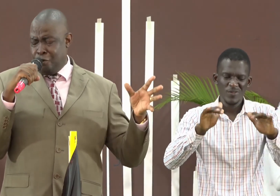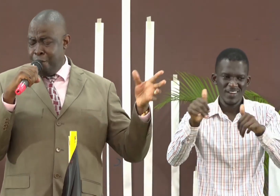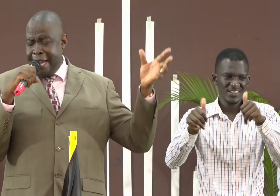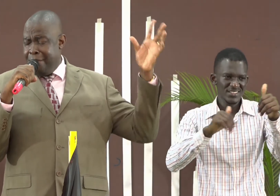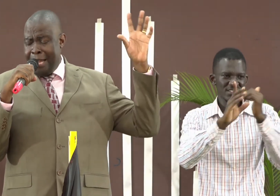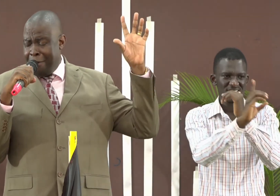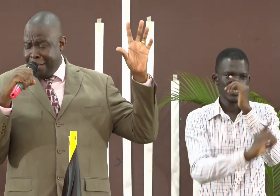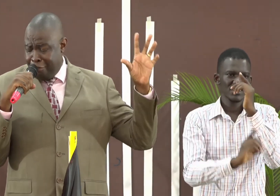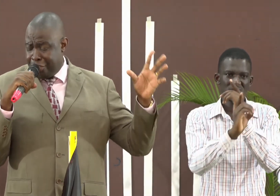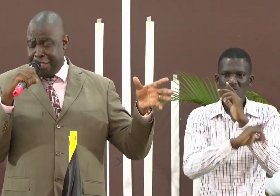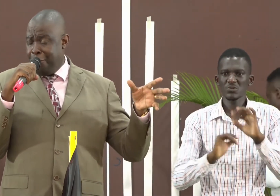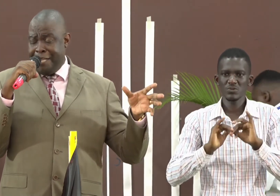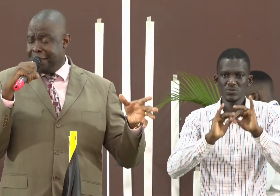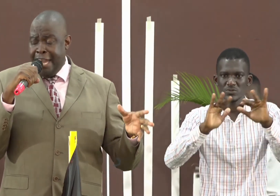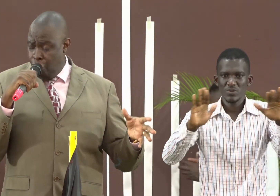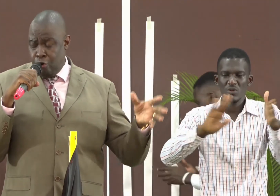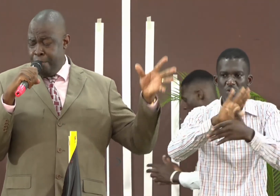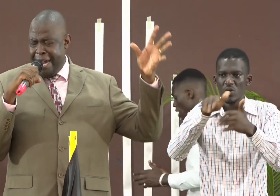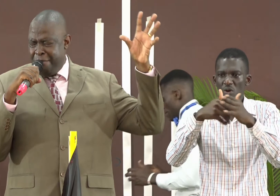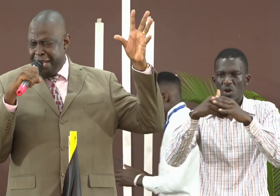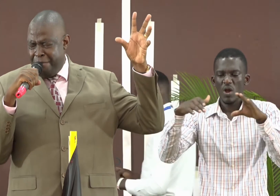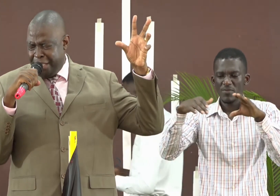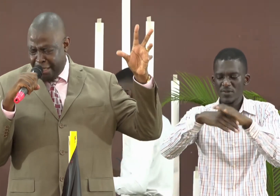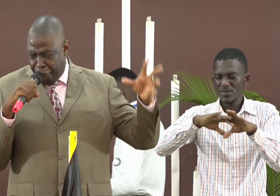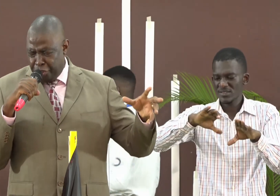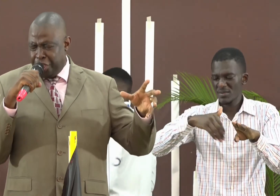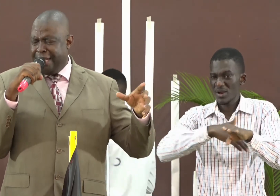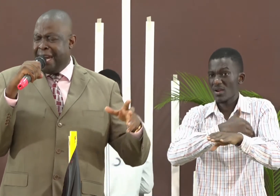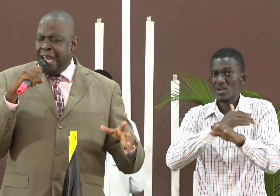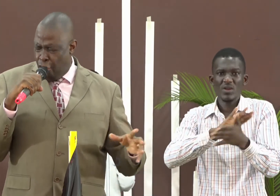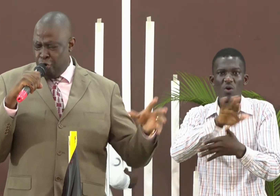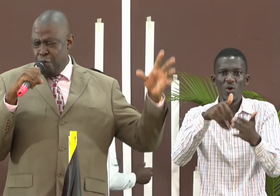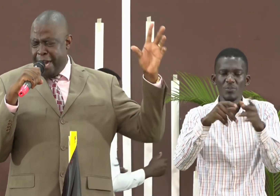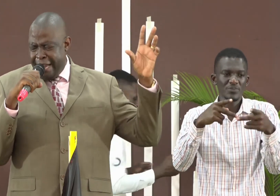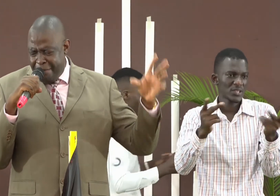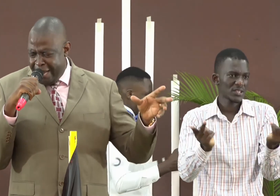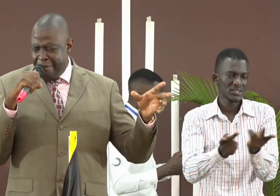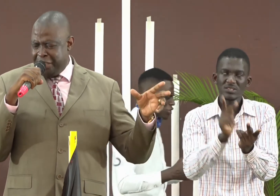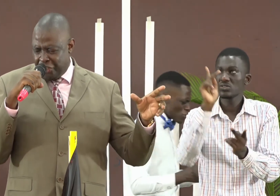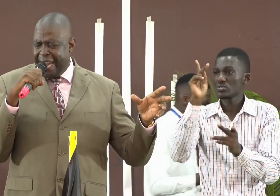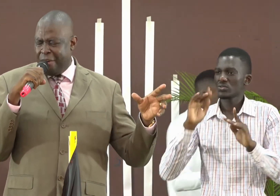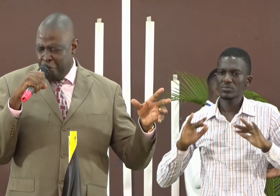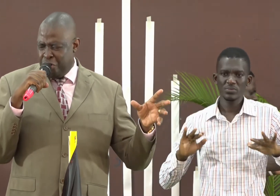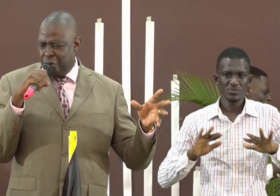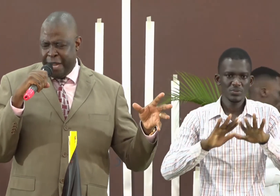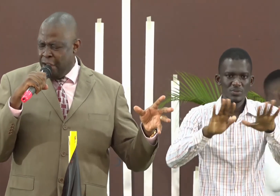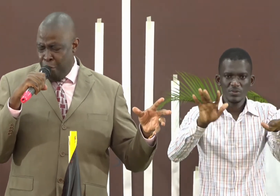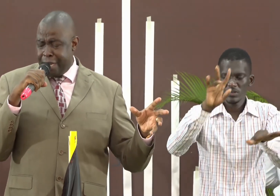districts okumaamira buli constituents okumaamira buli kifo kyonna okumaamira buli